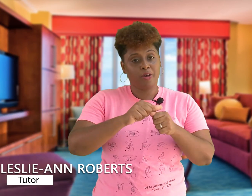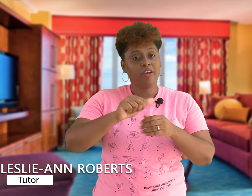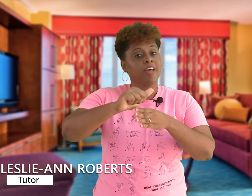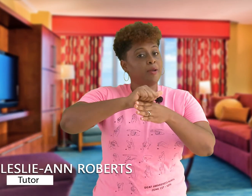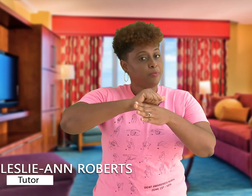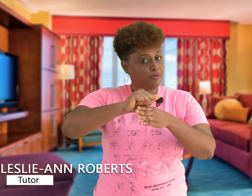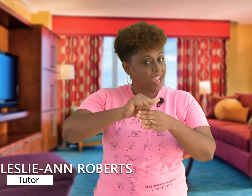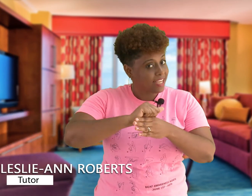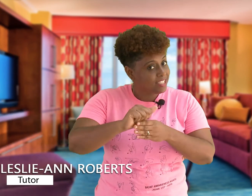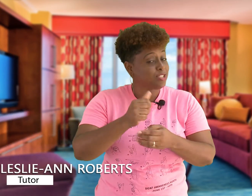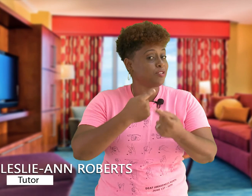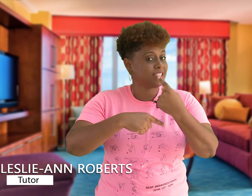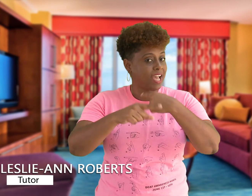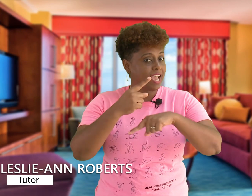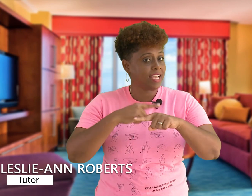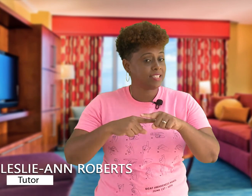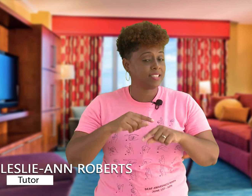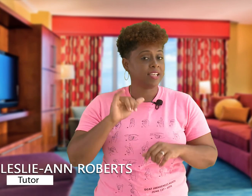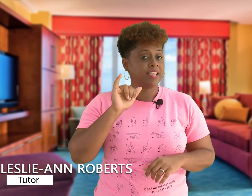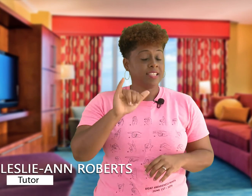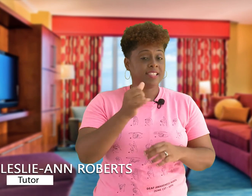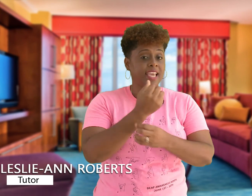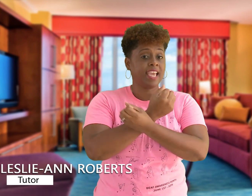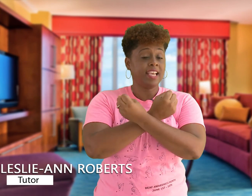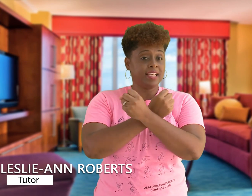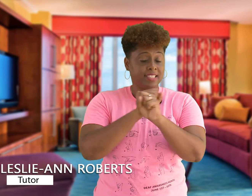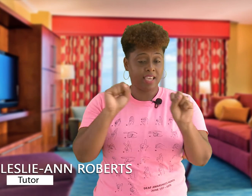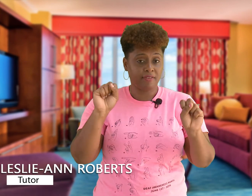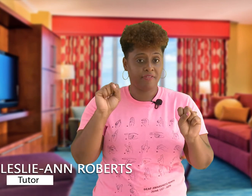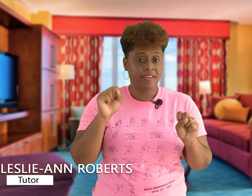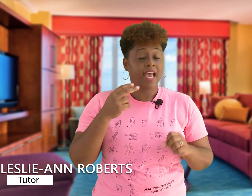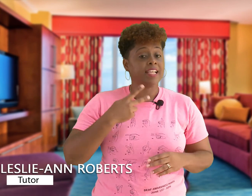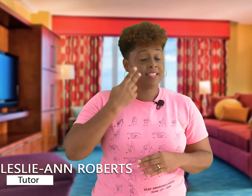Remember, practice your signs, stay safe,